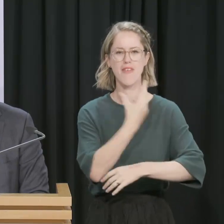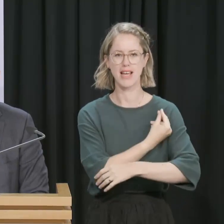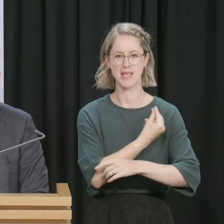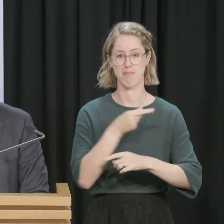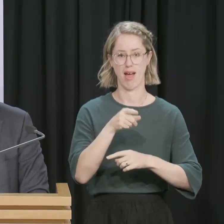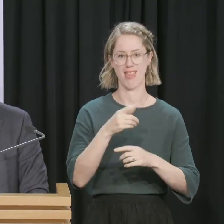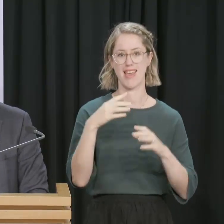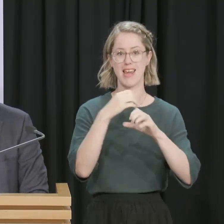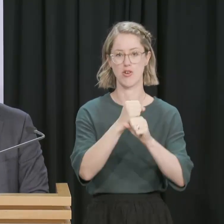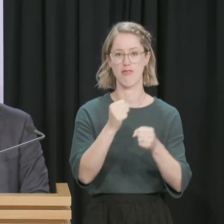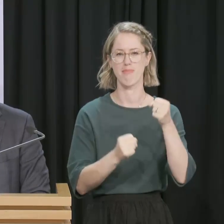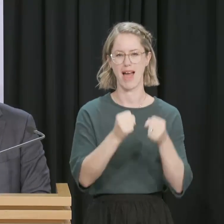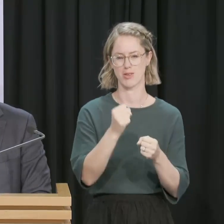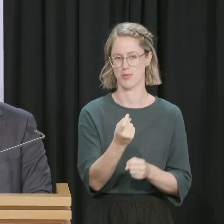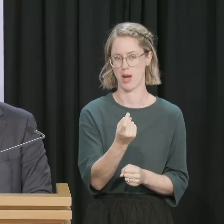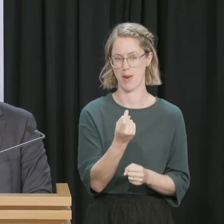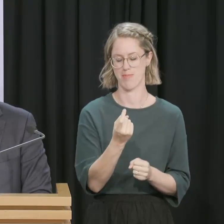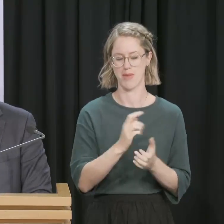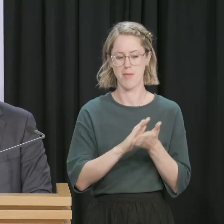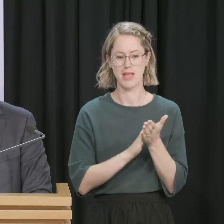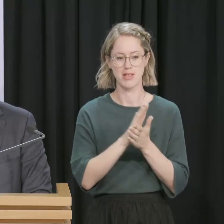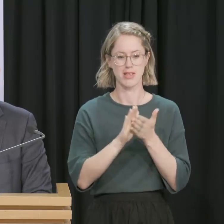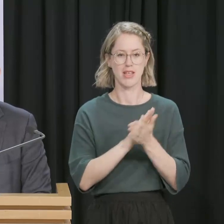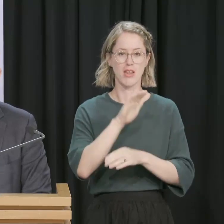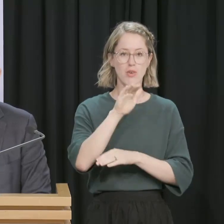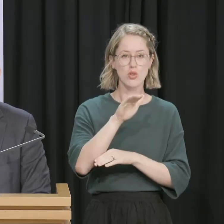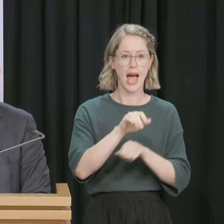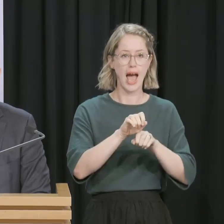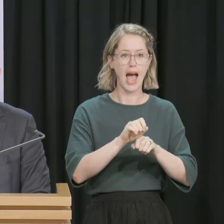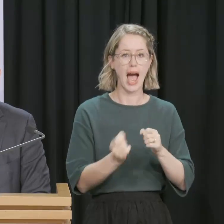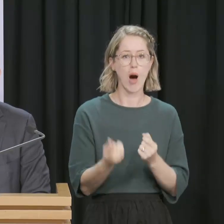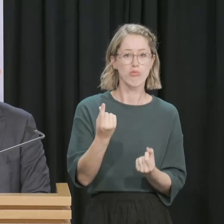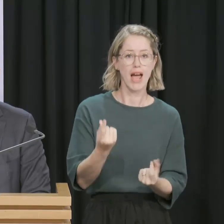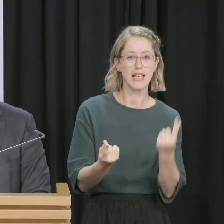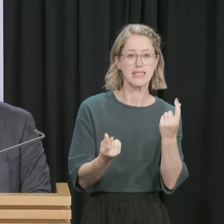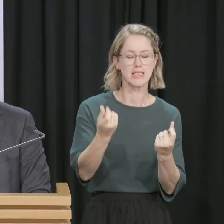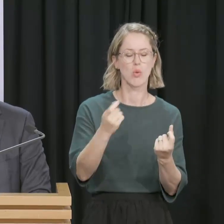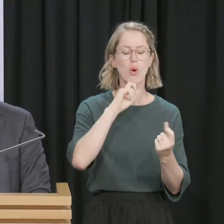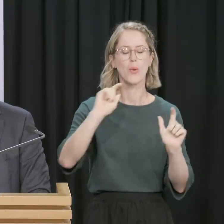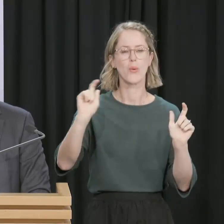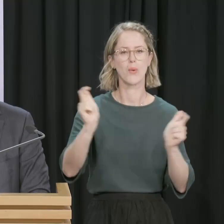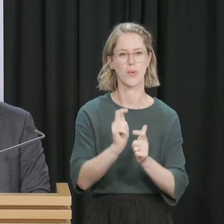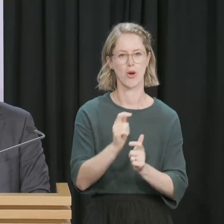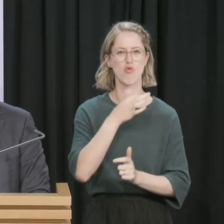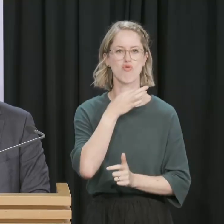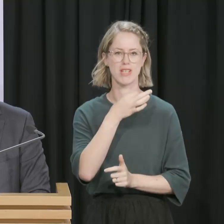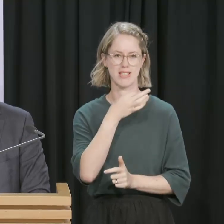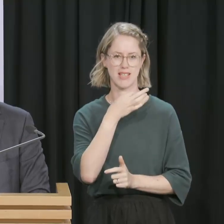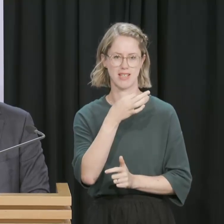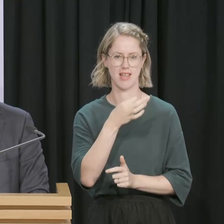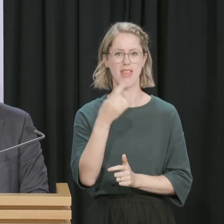further reduces the risk of future outbreaks, something that's been central to all of our government planning